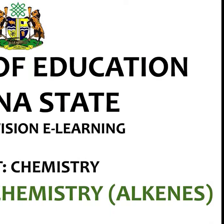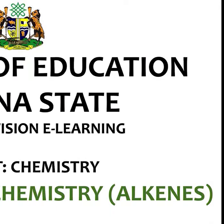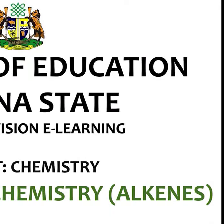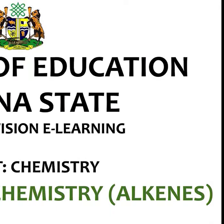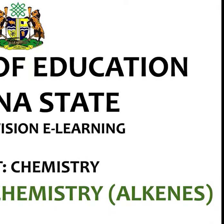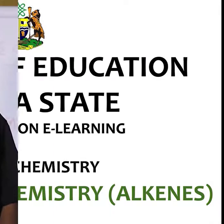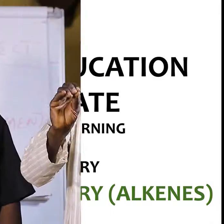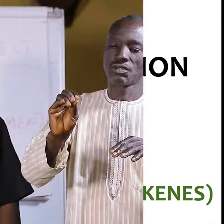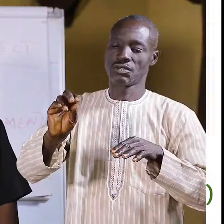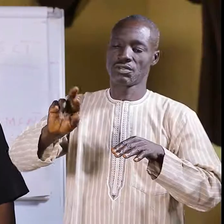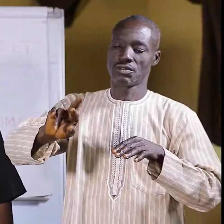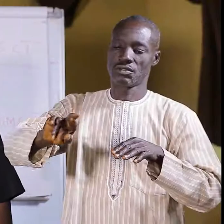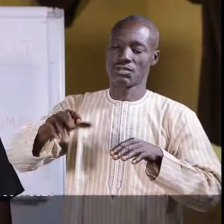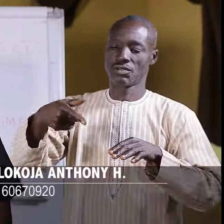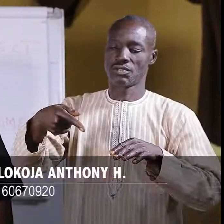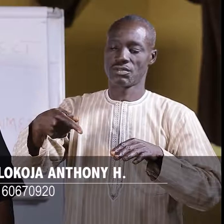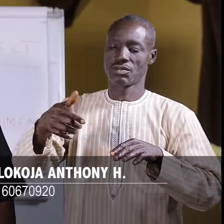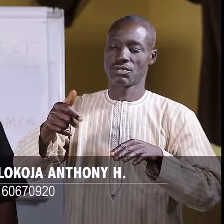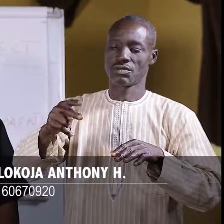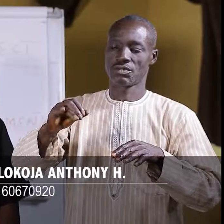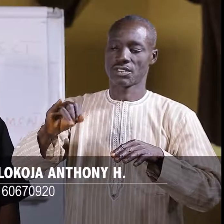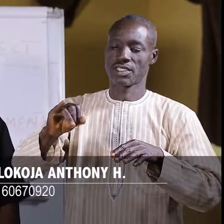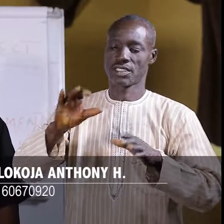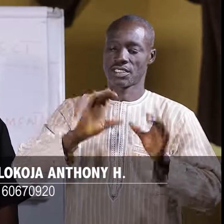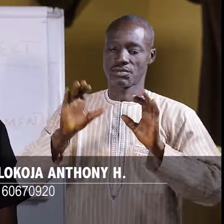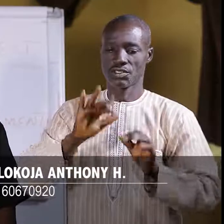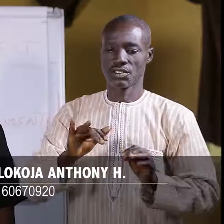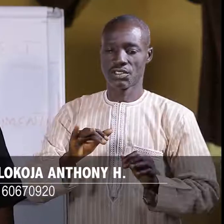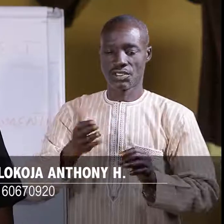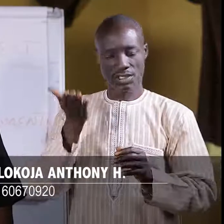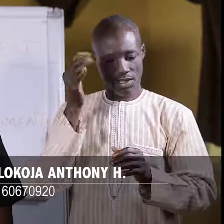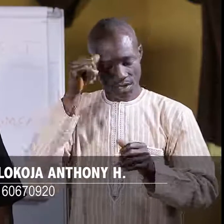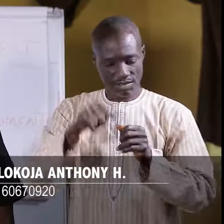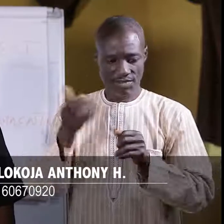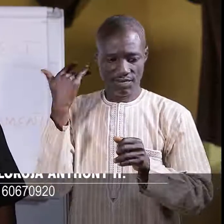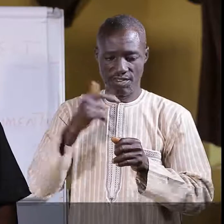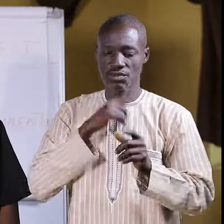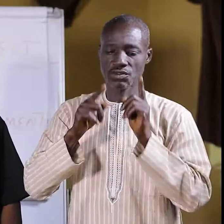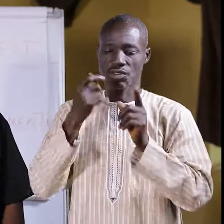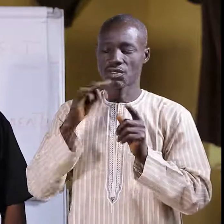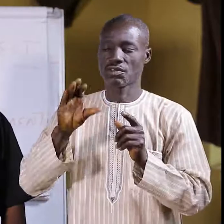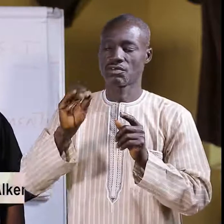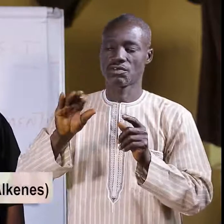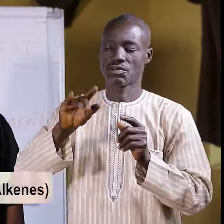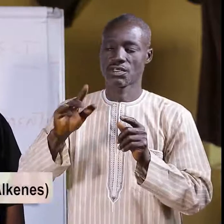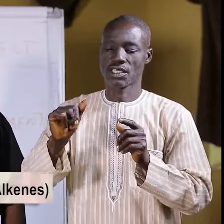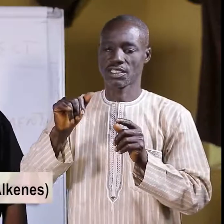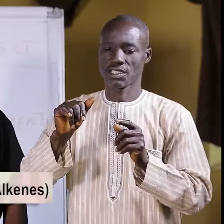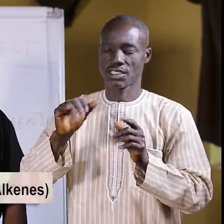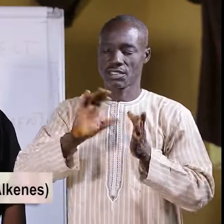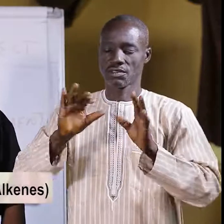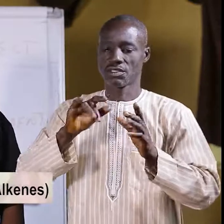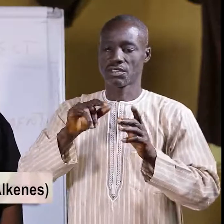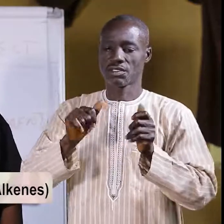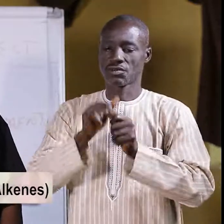chemistry. You will recall in our previous lessons, we talked about organic chemistry where we said it can be